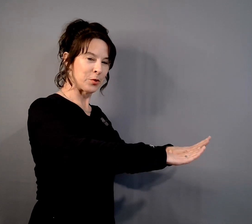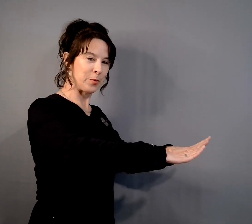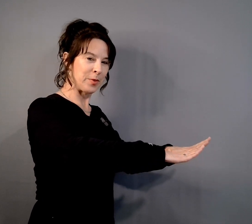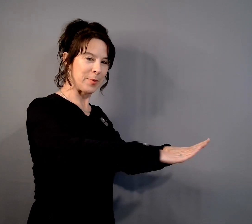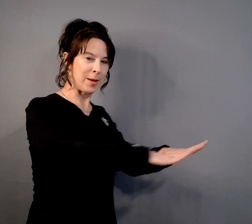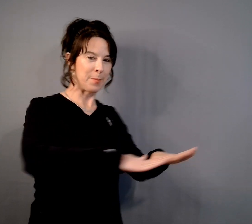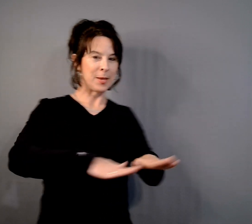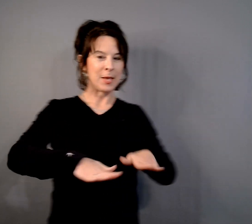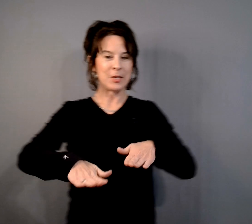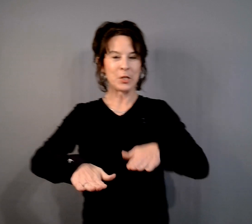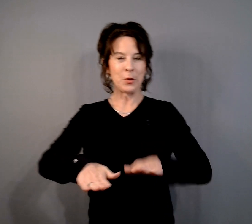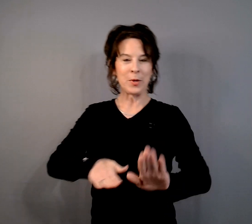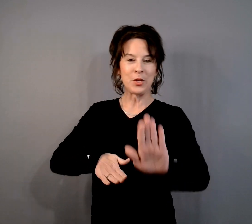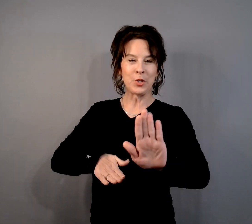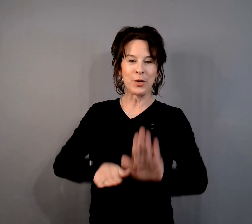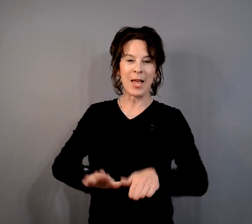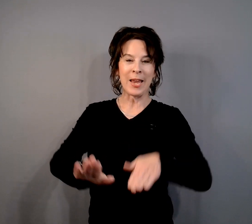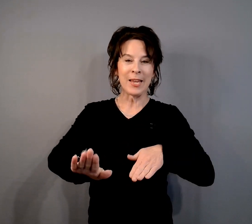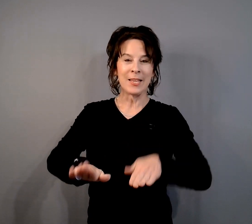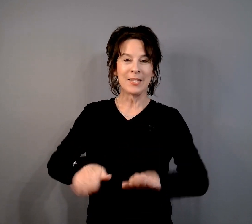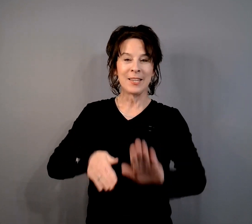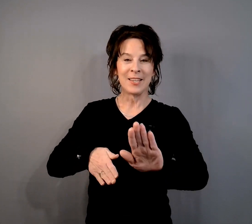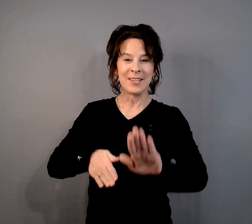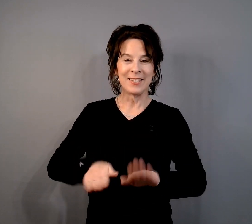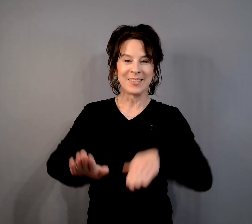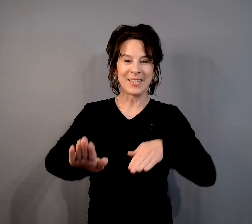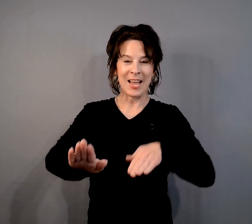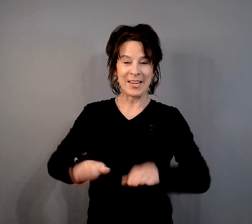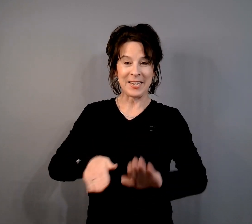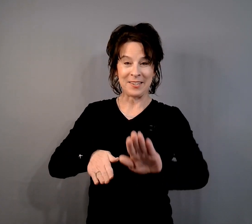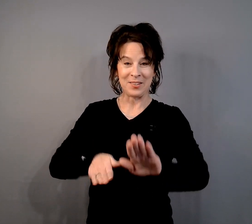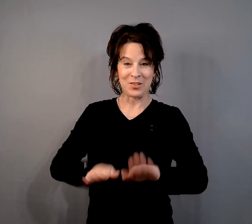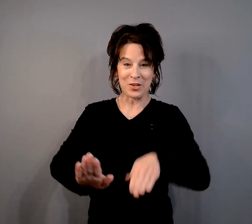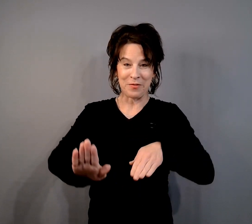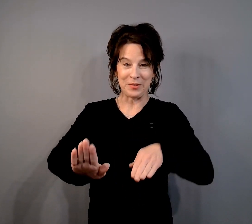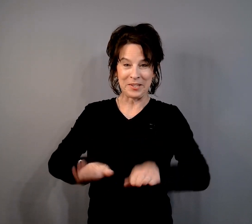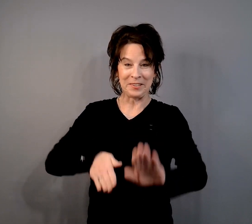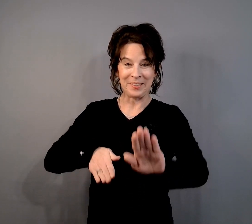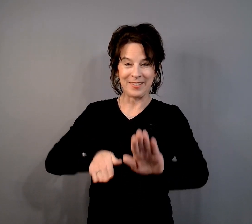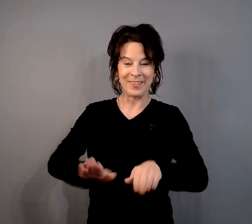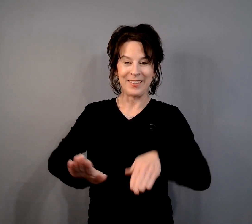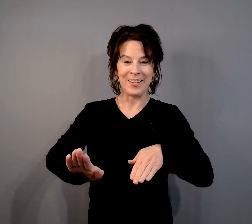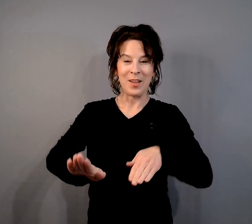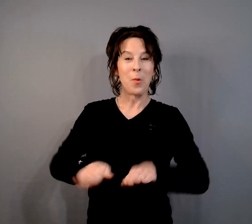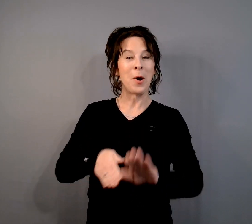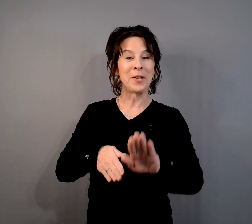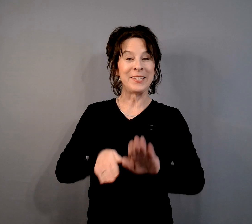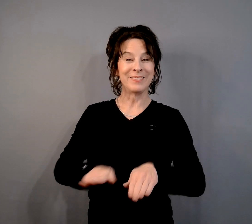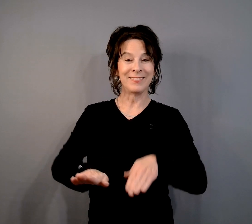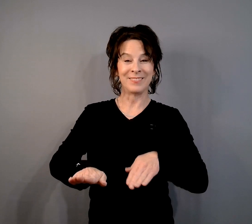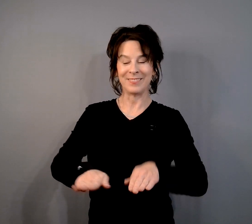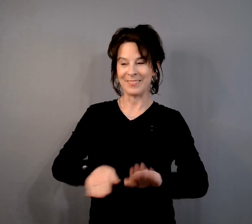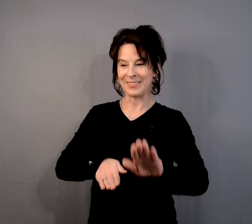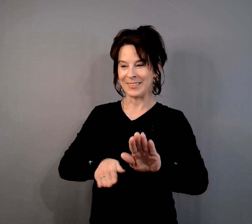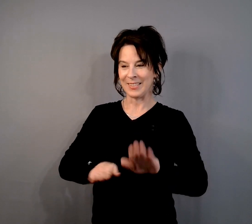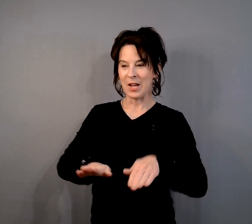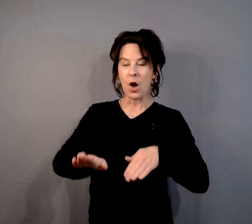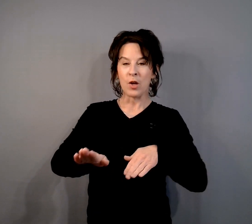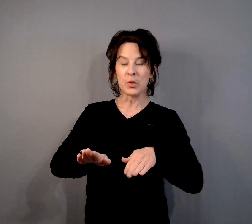Scoop them up so you're like sliding, shuffling, walking. So we're